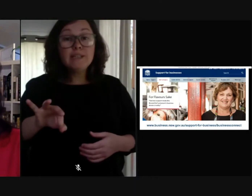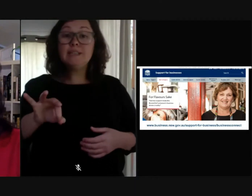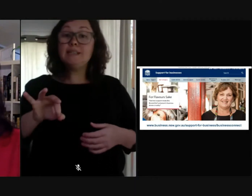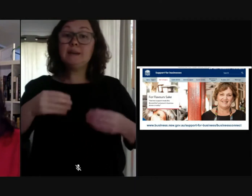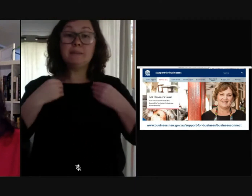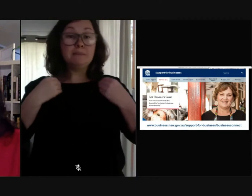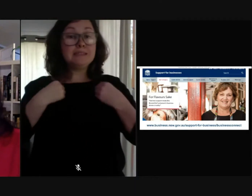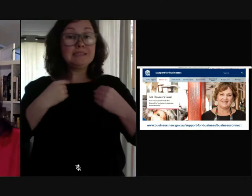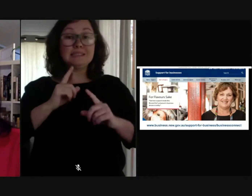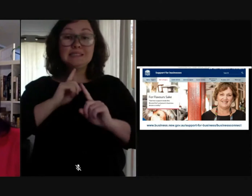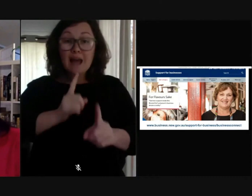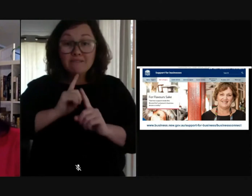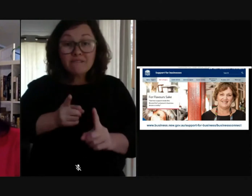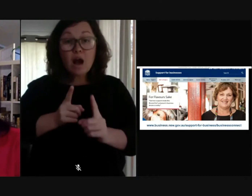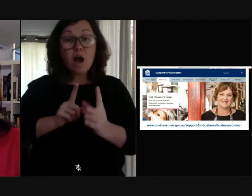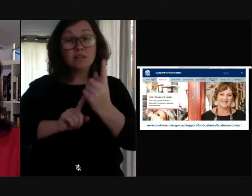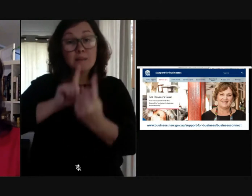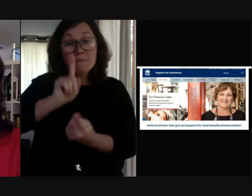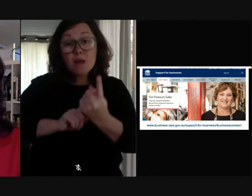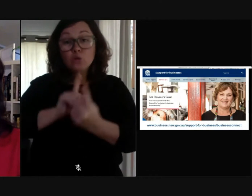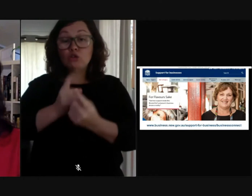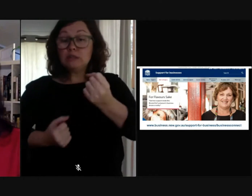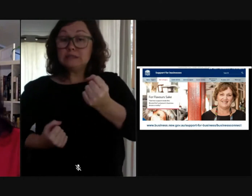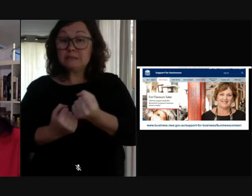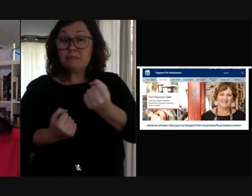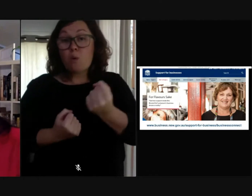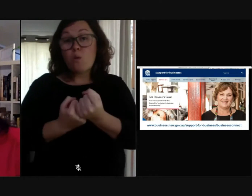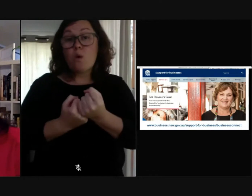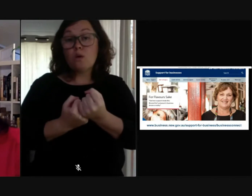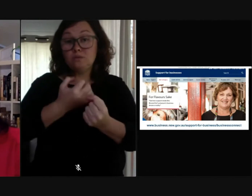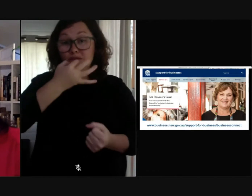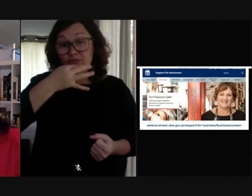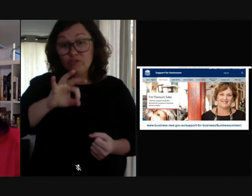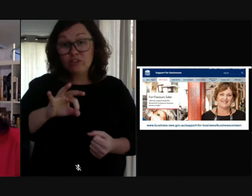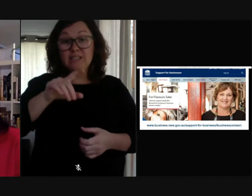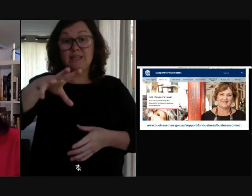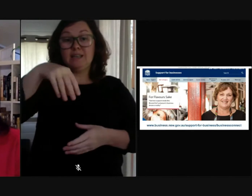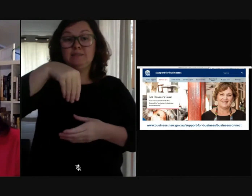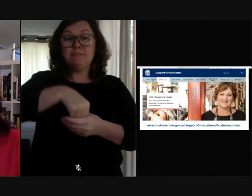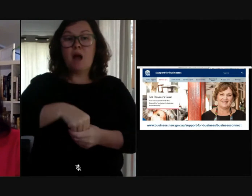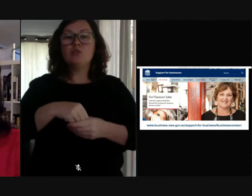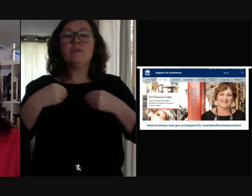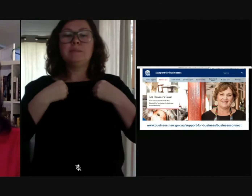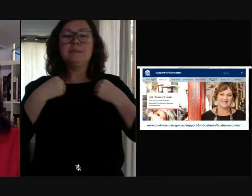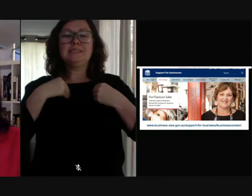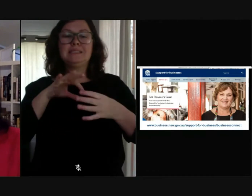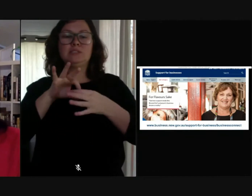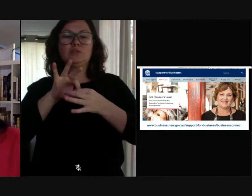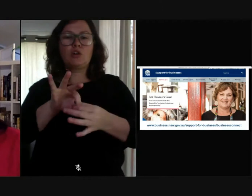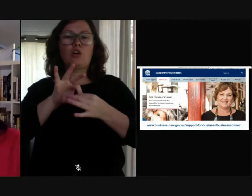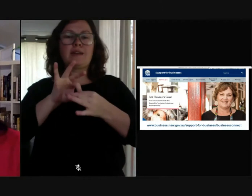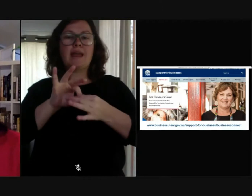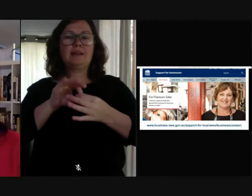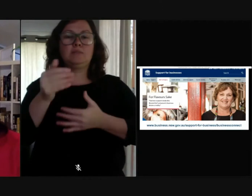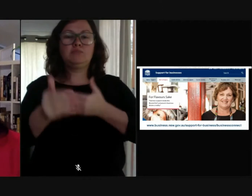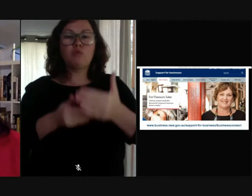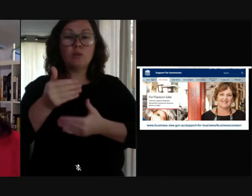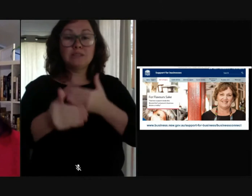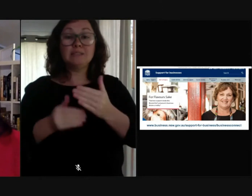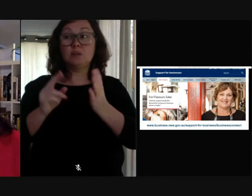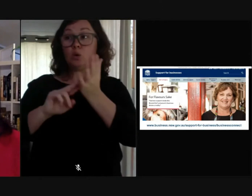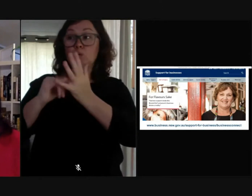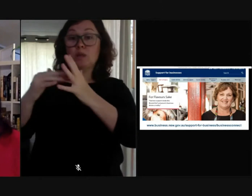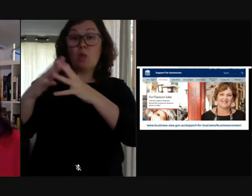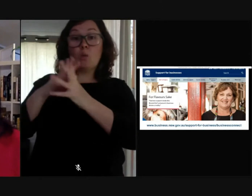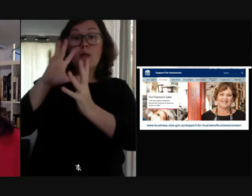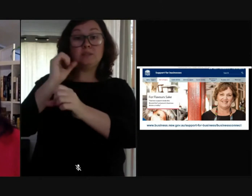advice, mentoring, and support as part of the Business Connect process. It's completely funded by New South Wales Government, and